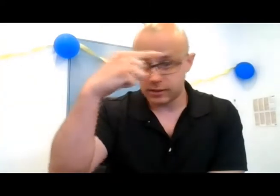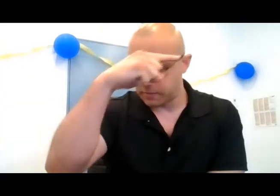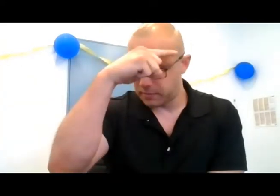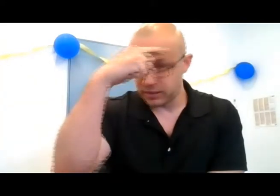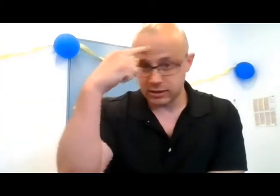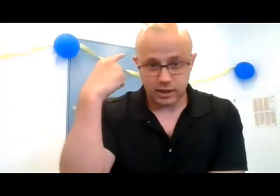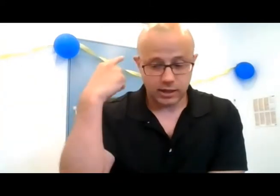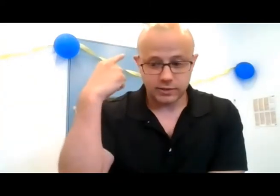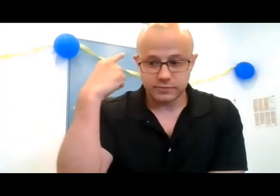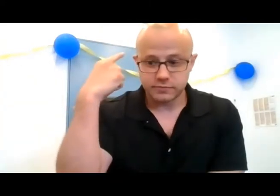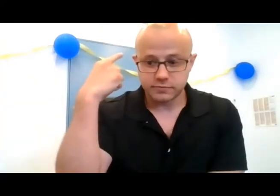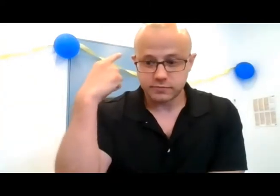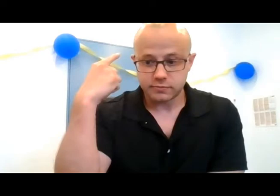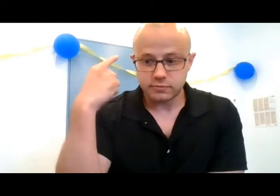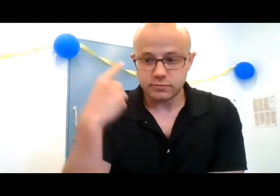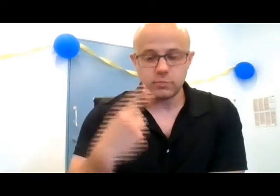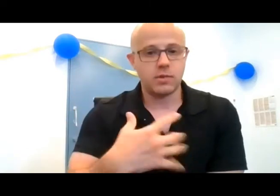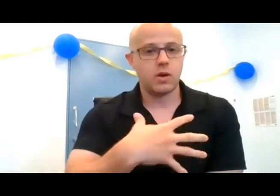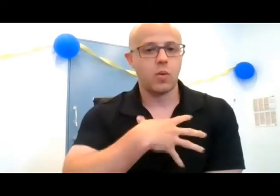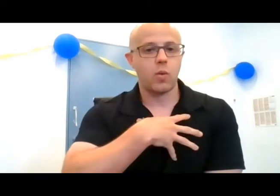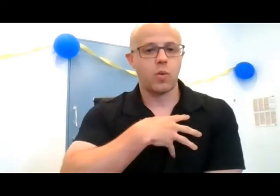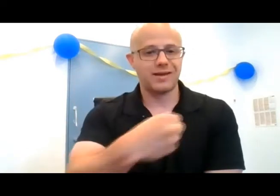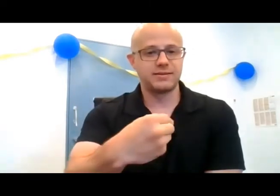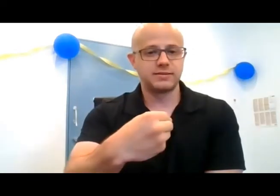black, black,